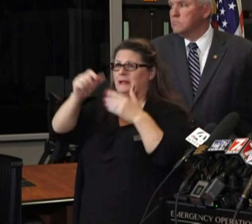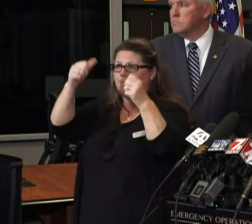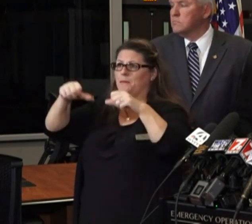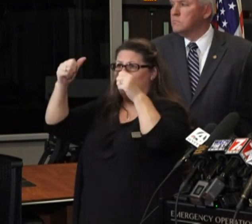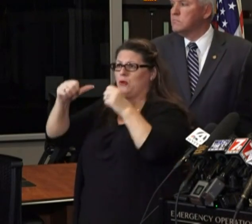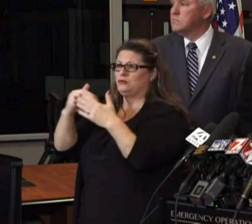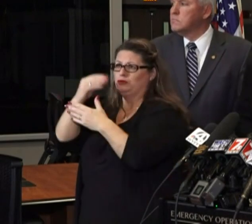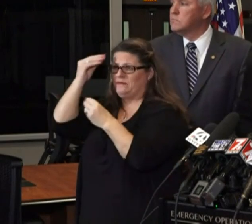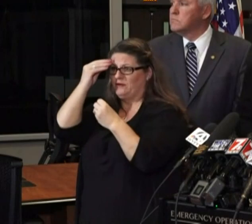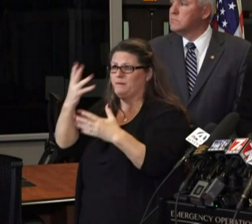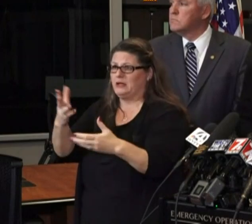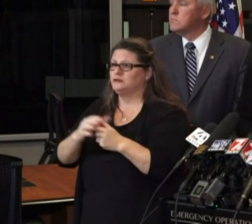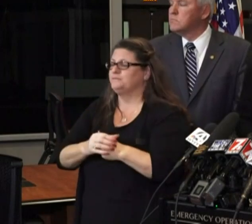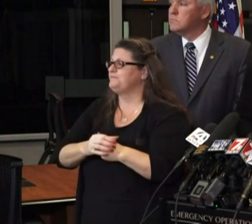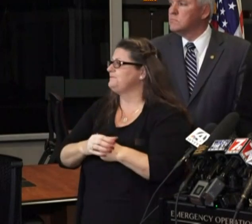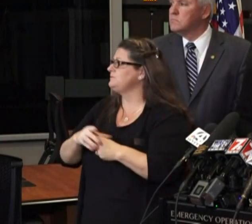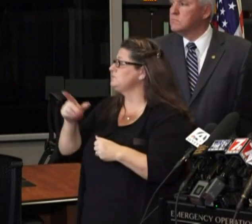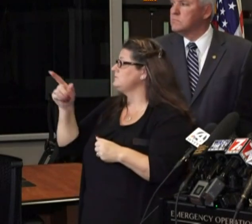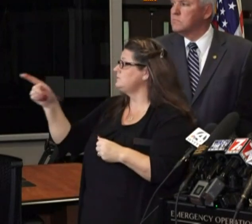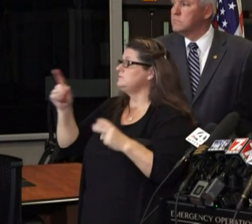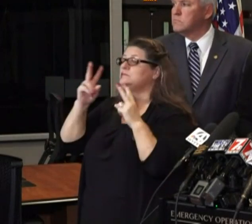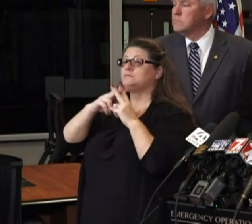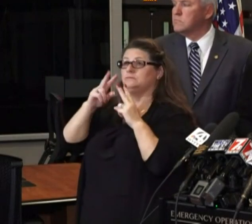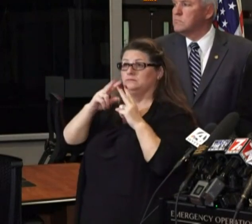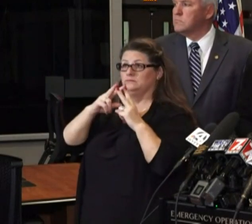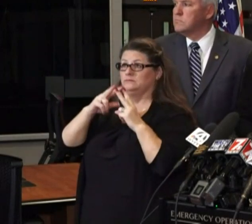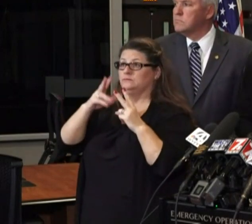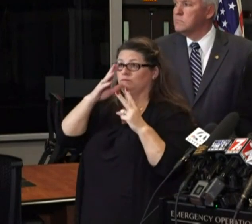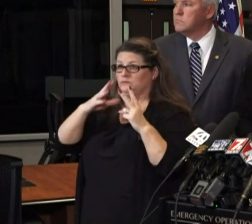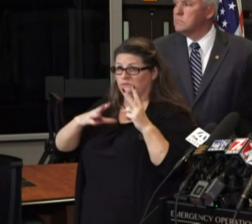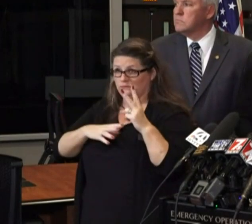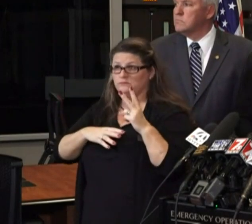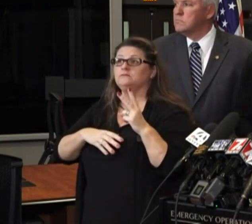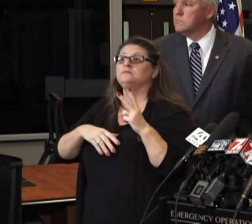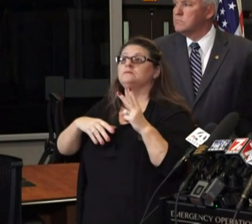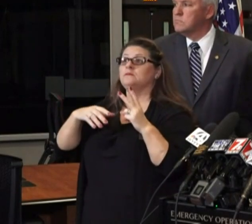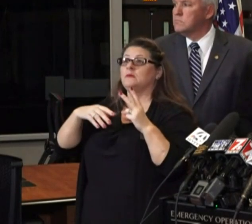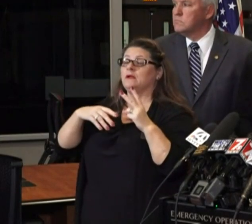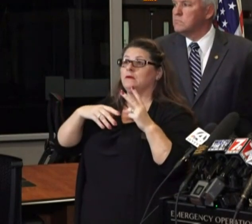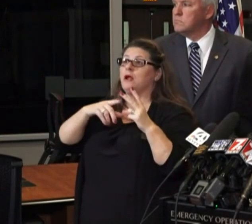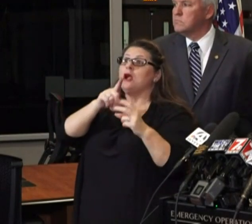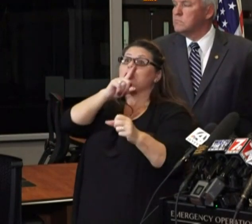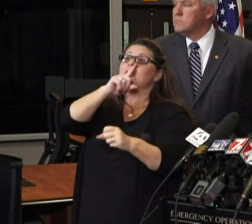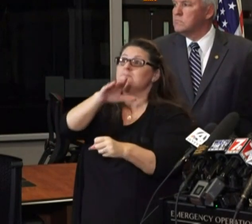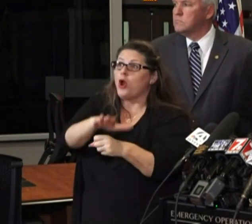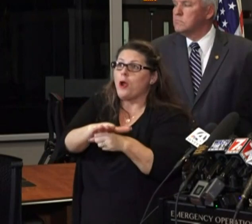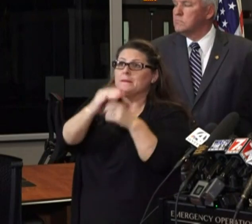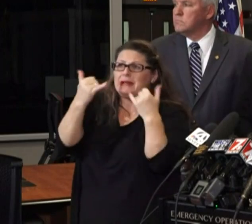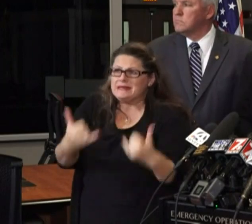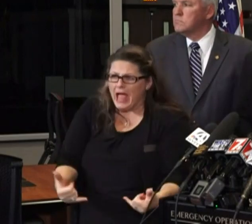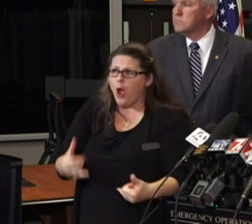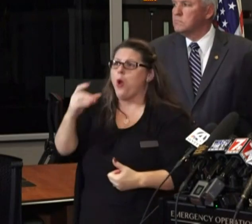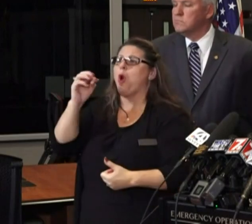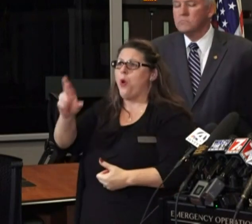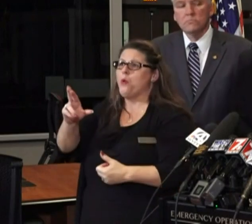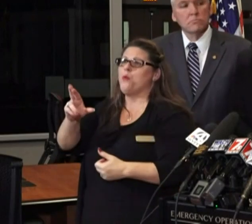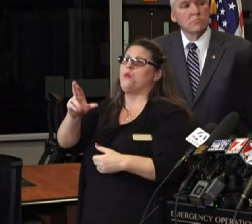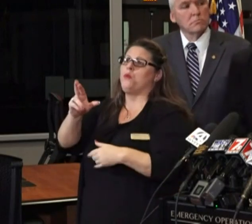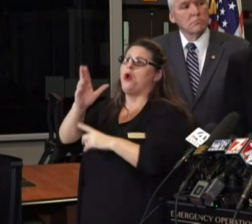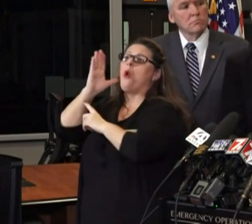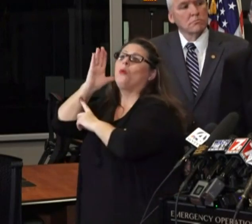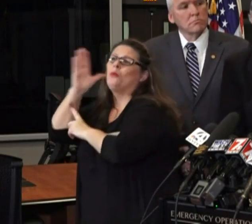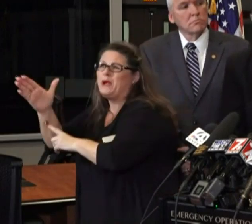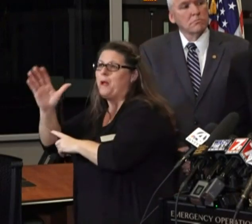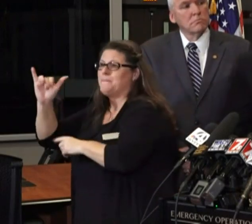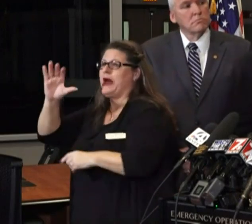So these two cases will be confirmed after further testing from the CDC, or are they already confirmed to have the coronavirus?